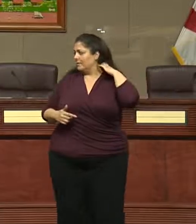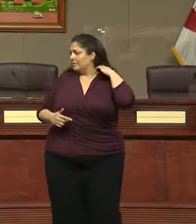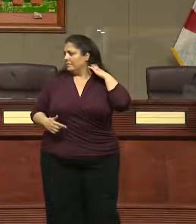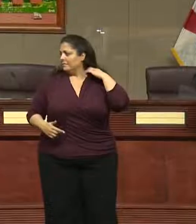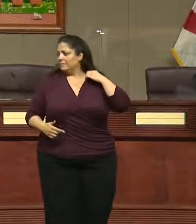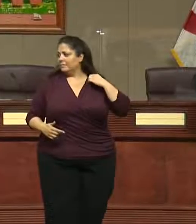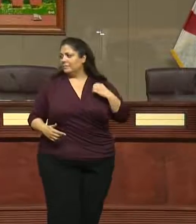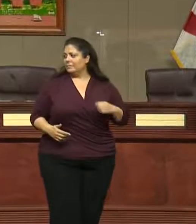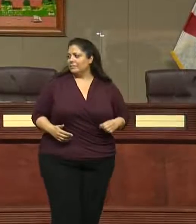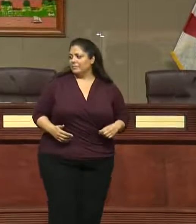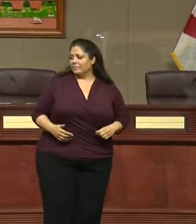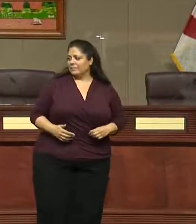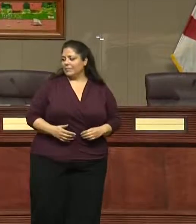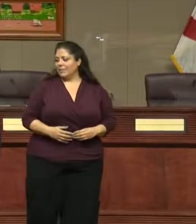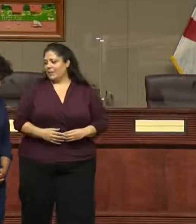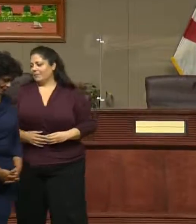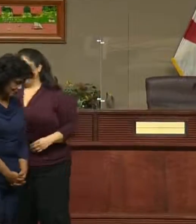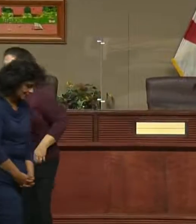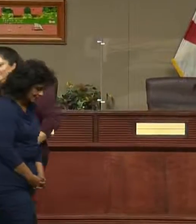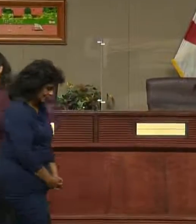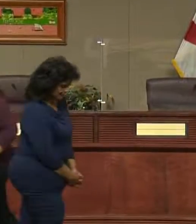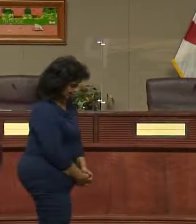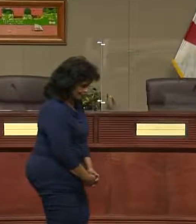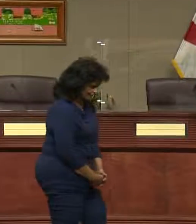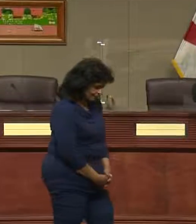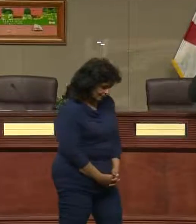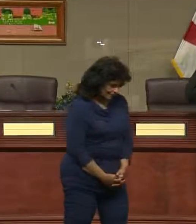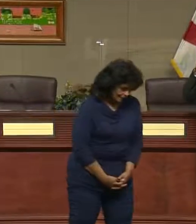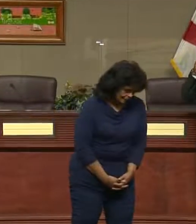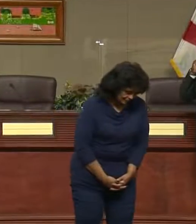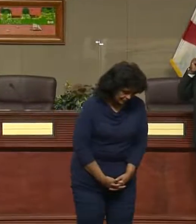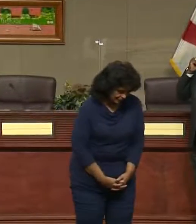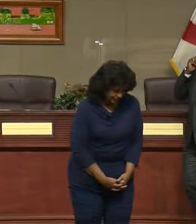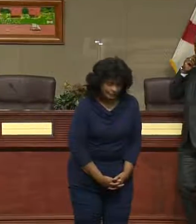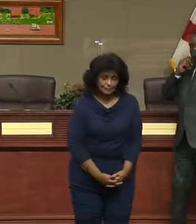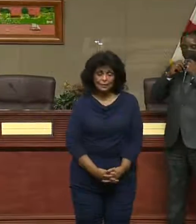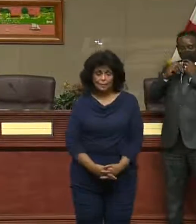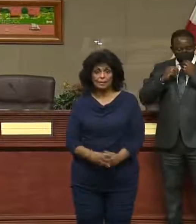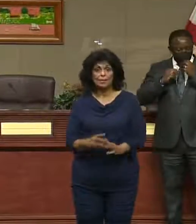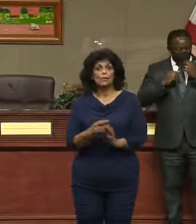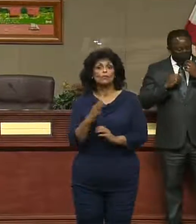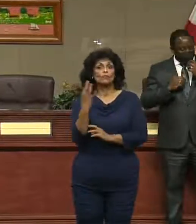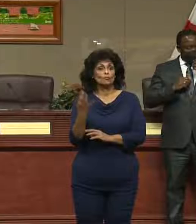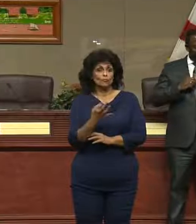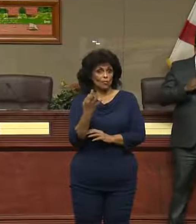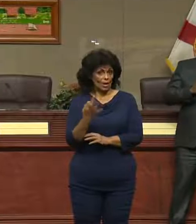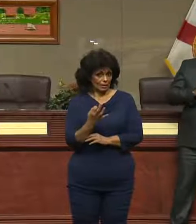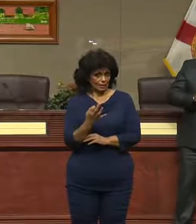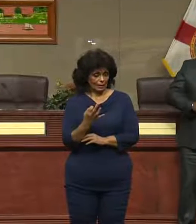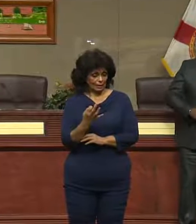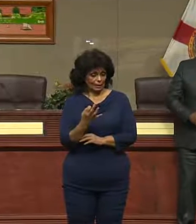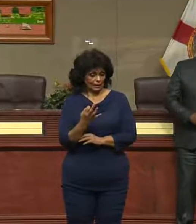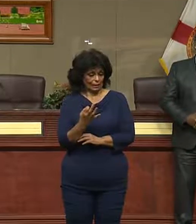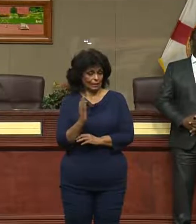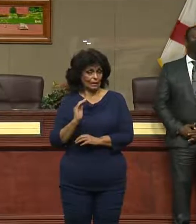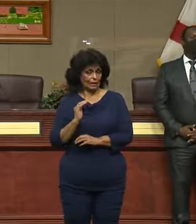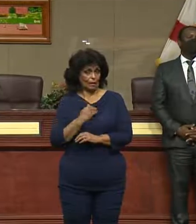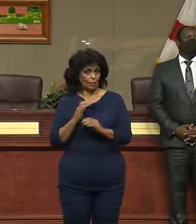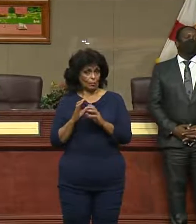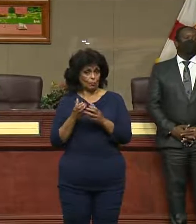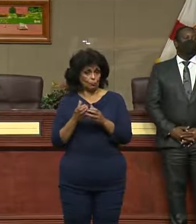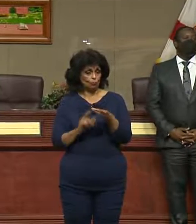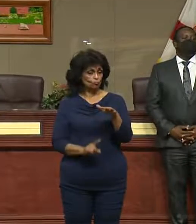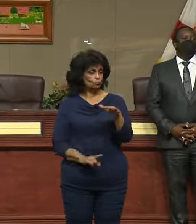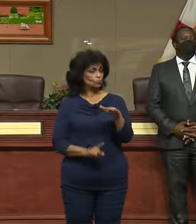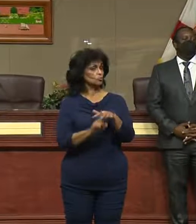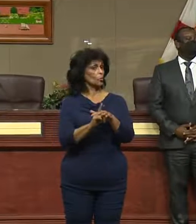Yeah, our teams were out there on Friday, unannounced, and we met with the people at the Hyatt. The Hyatt did a really